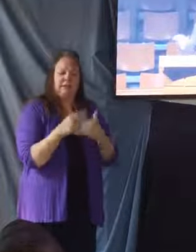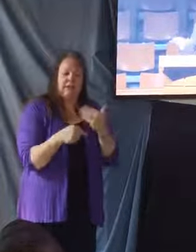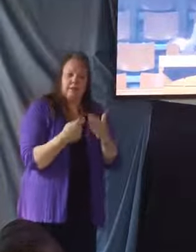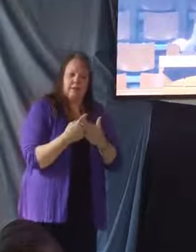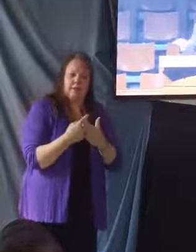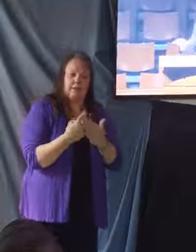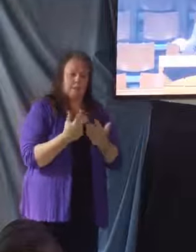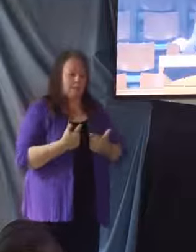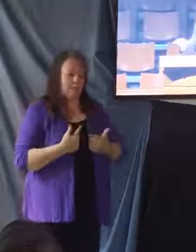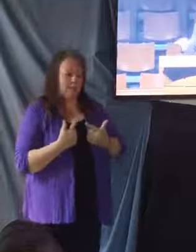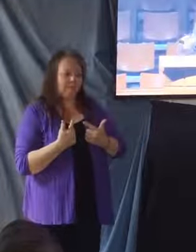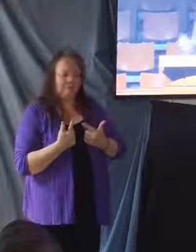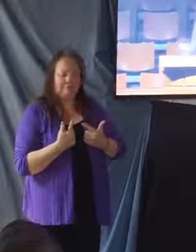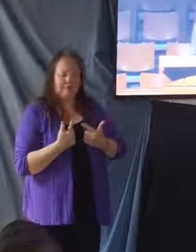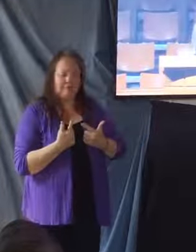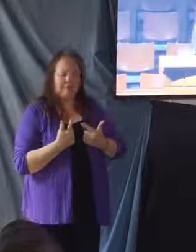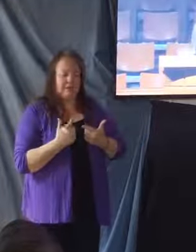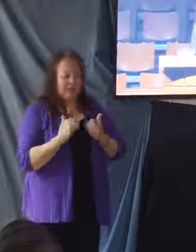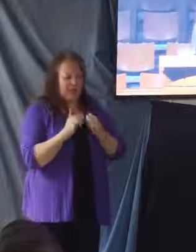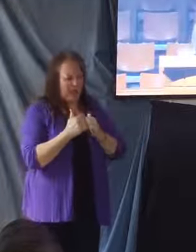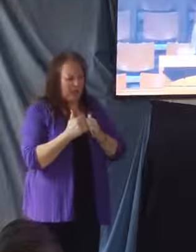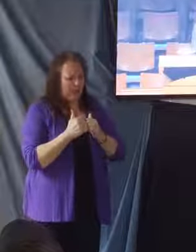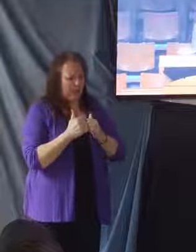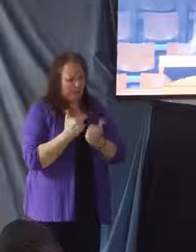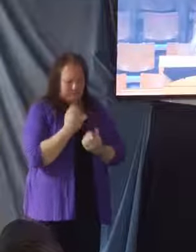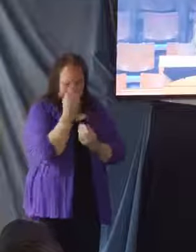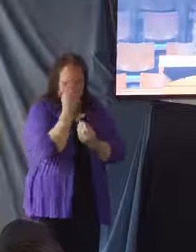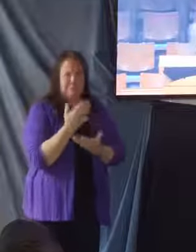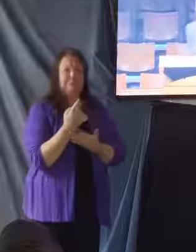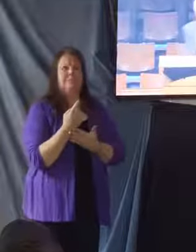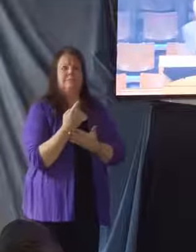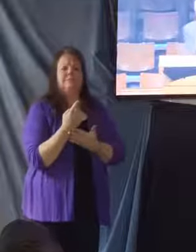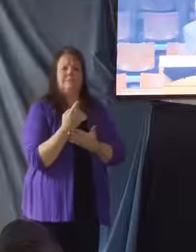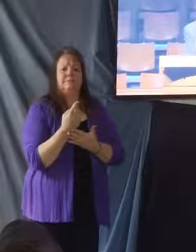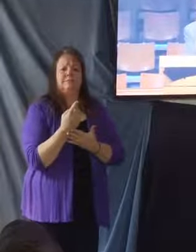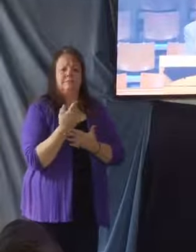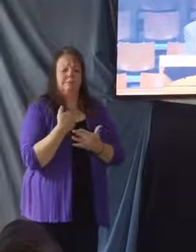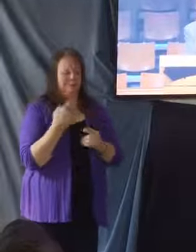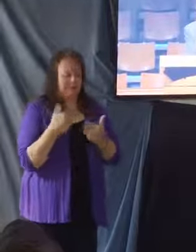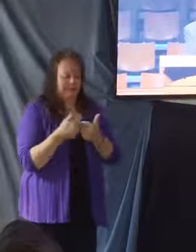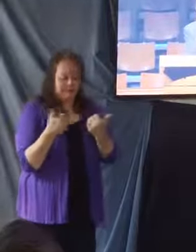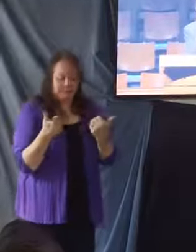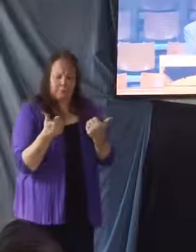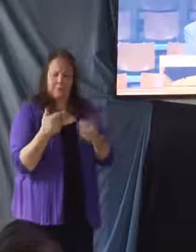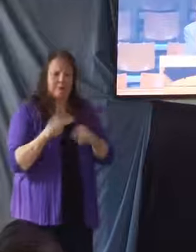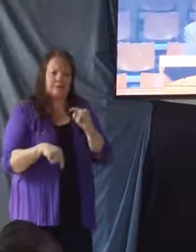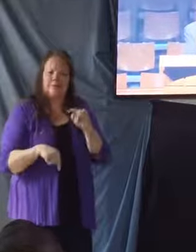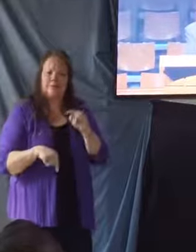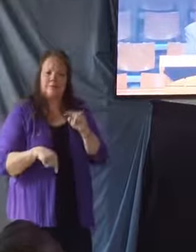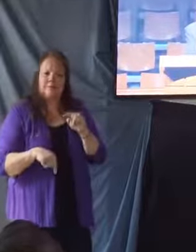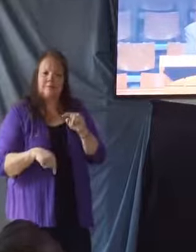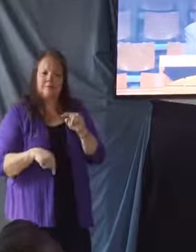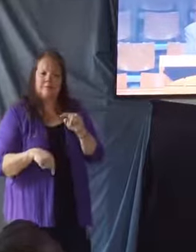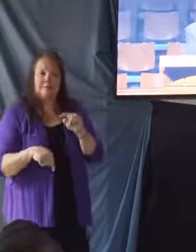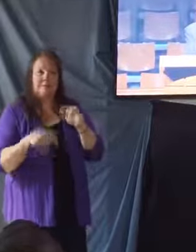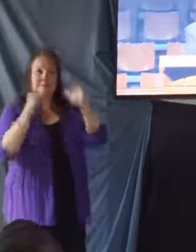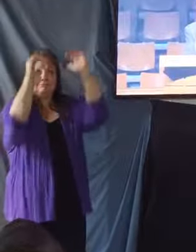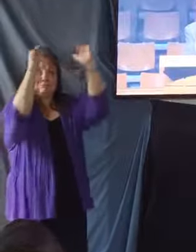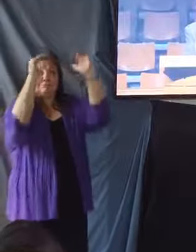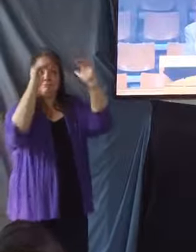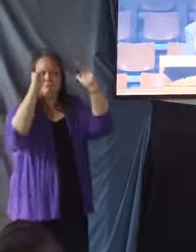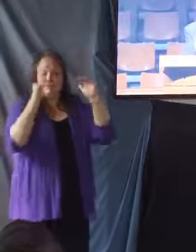about life and how to live. You cannot separate. You see, the order is